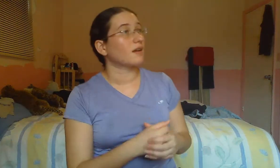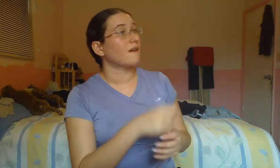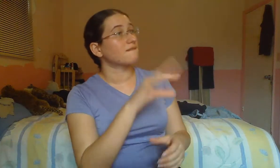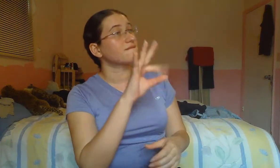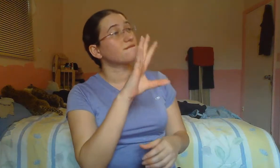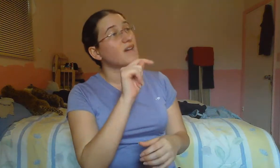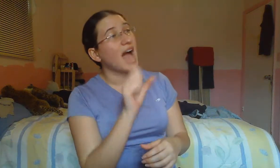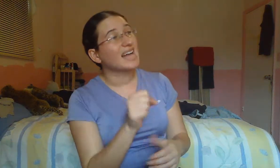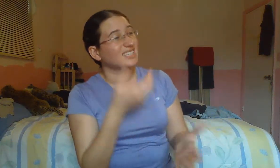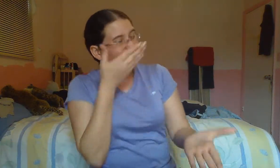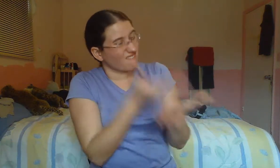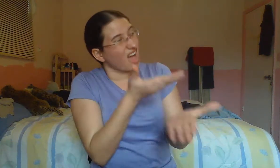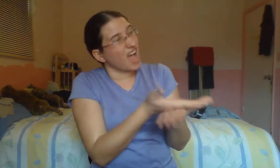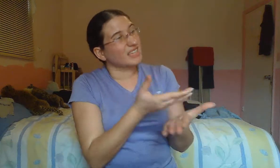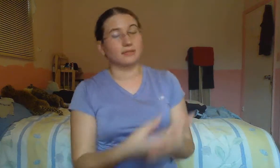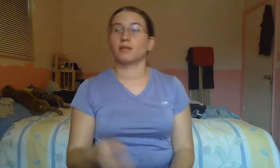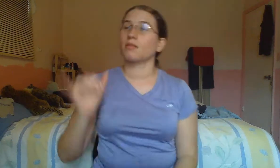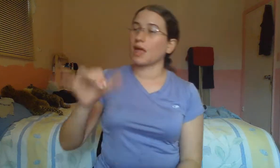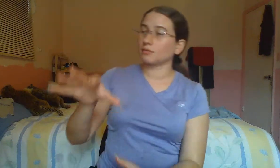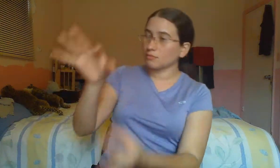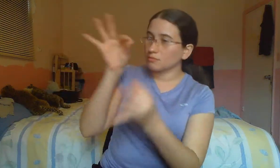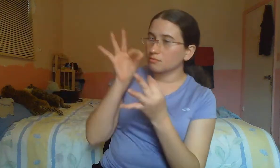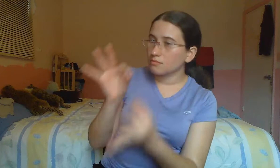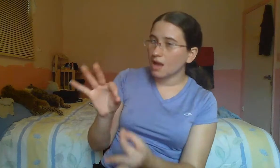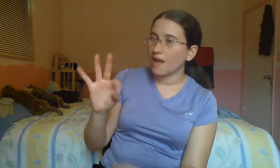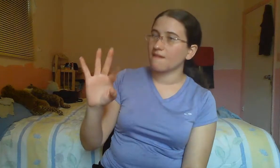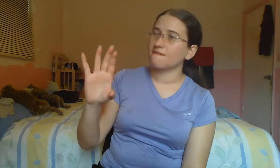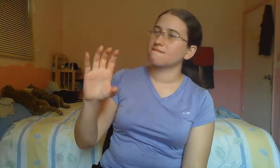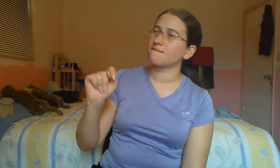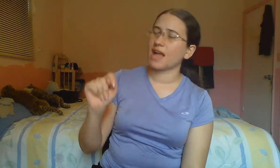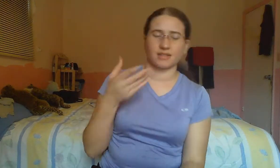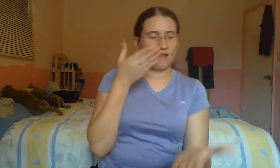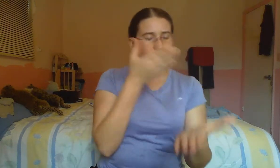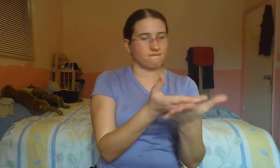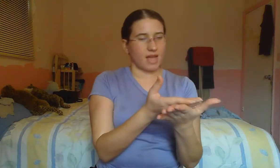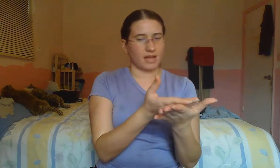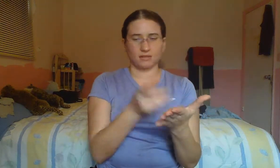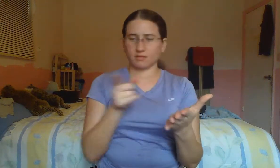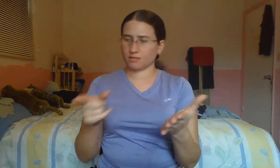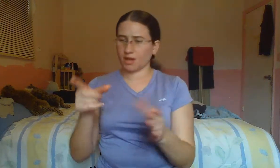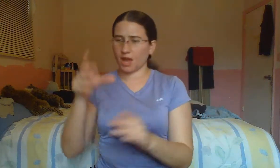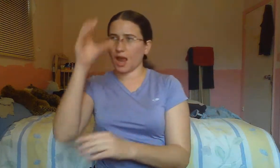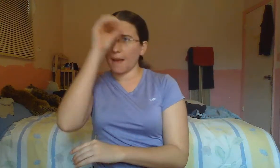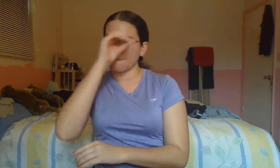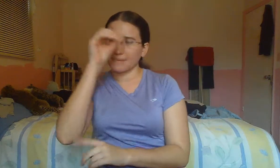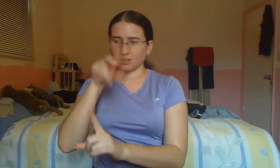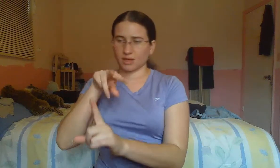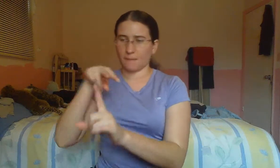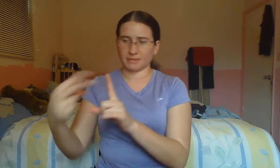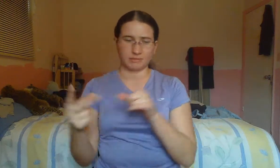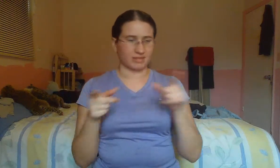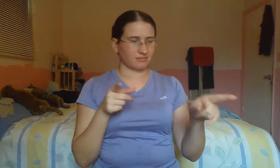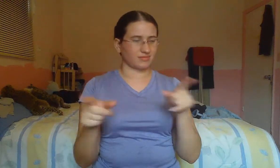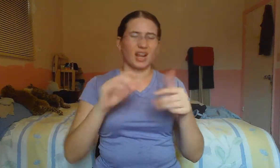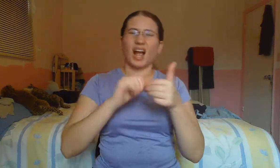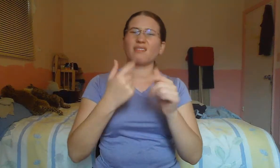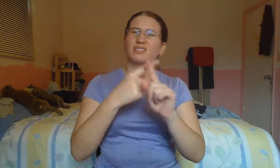has facts. How do we know a fact from an opinion? Really quick, how do we review a difference between a fact and an opinion?